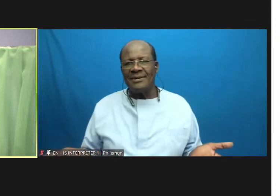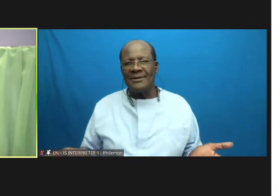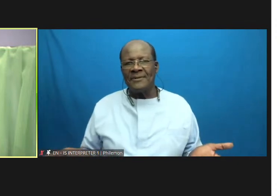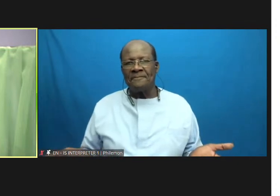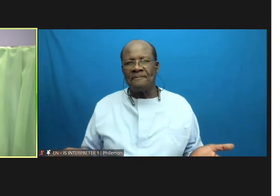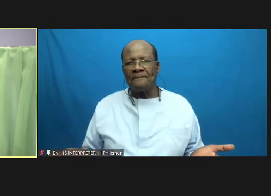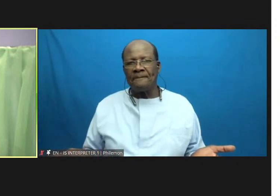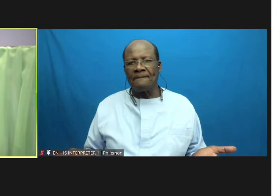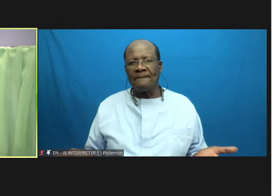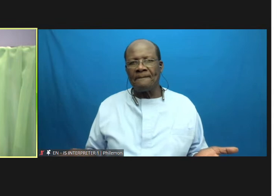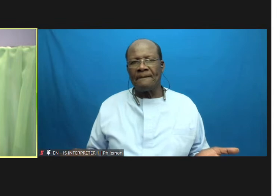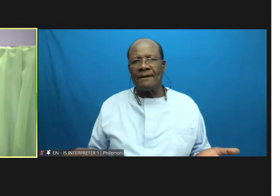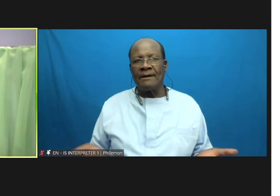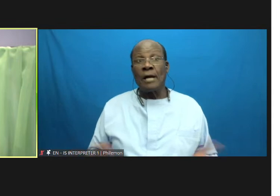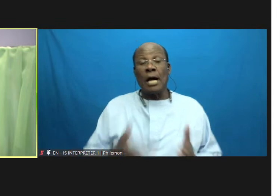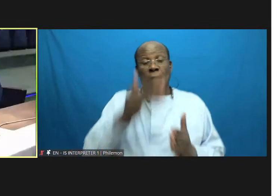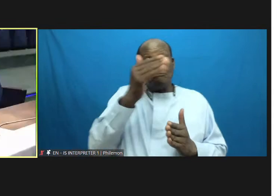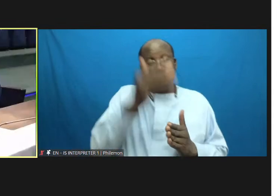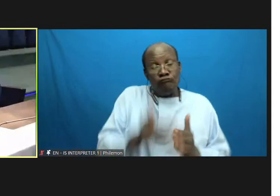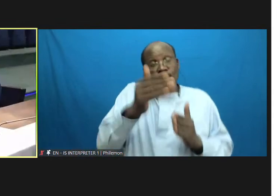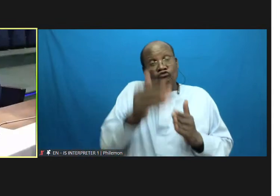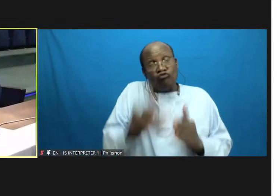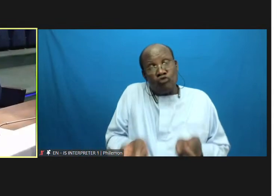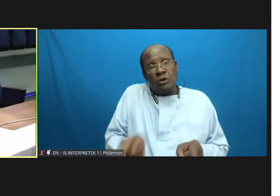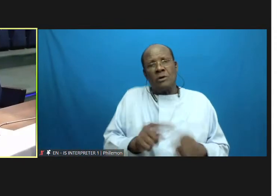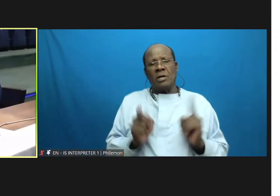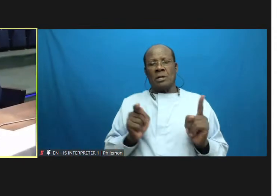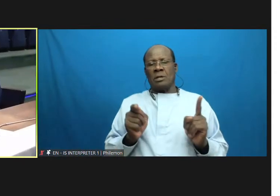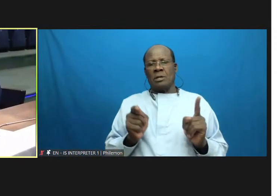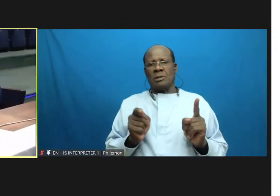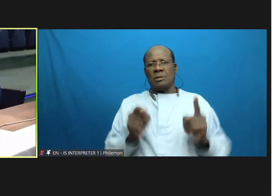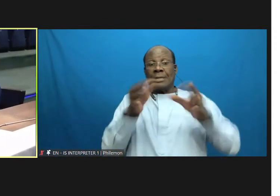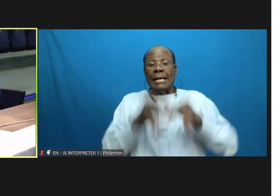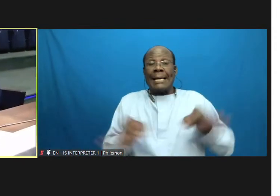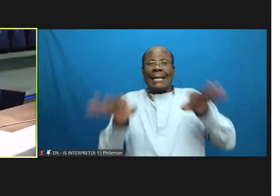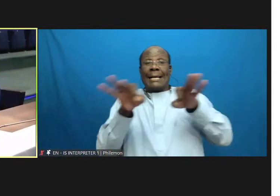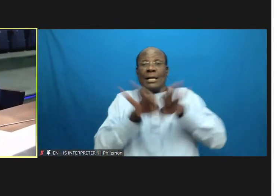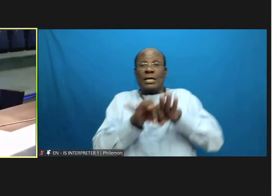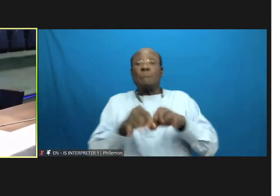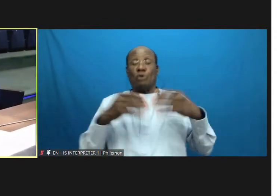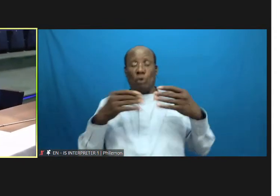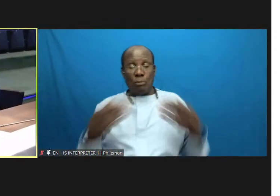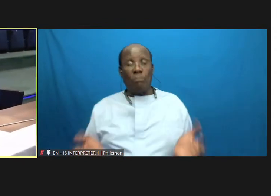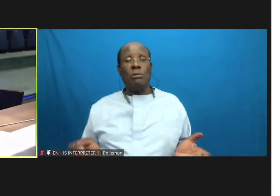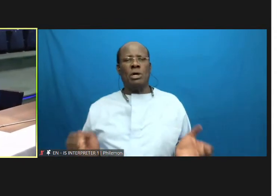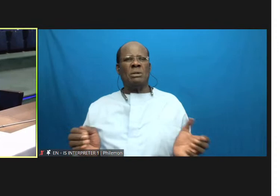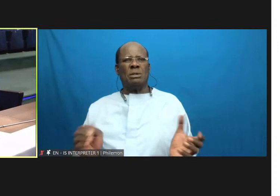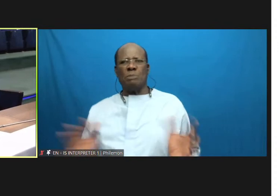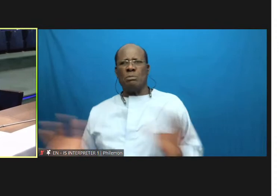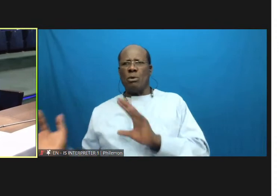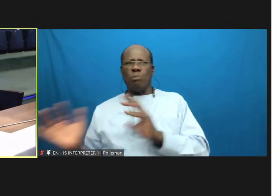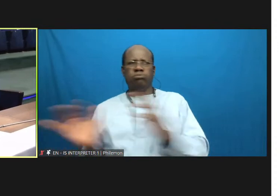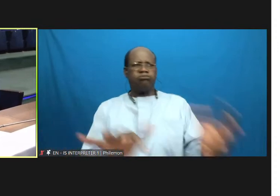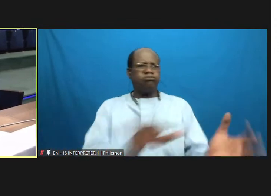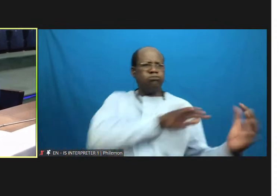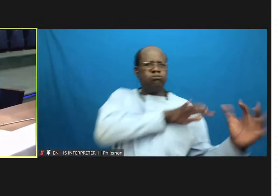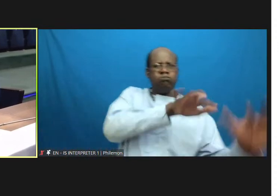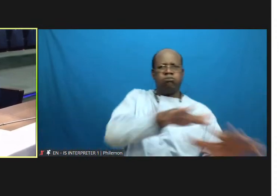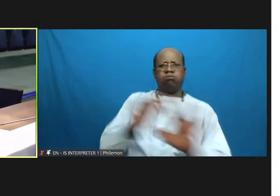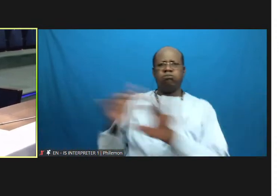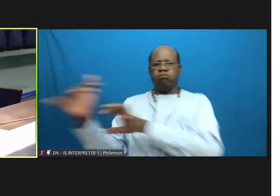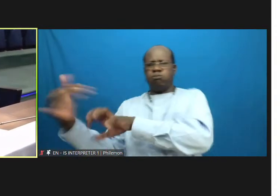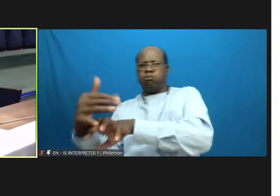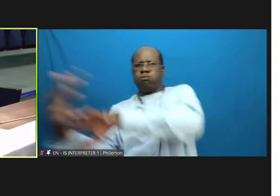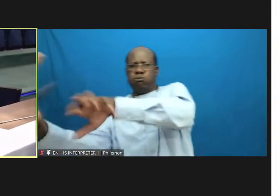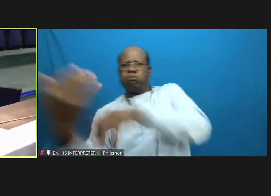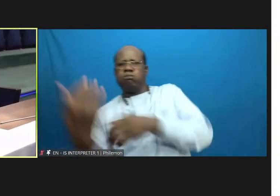the attention was brought to the importance of linking the Global Compact on Migration to SDG 11. So